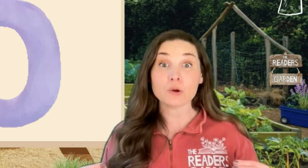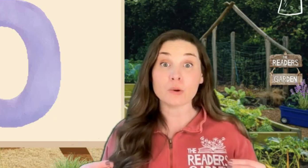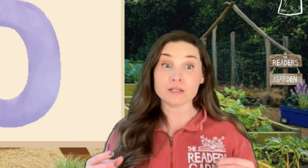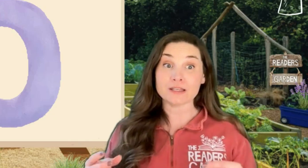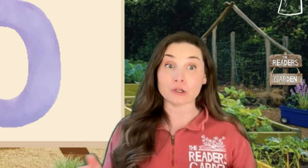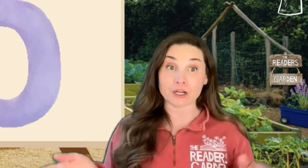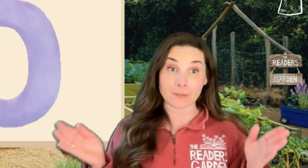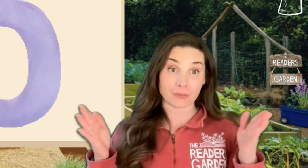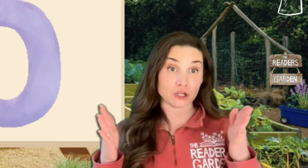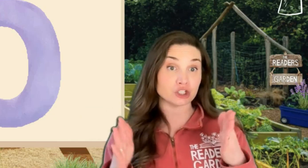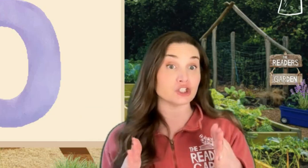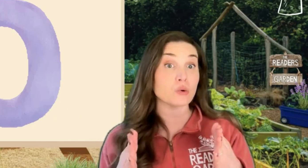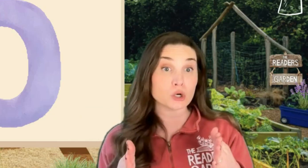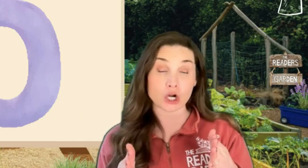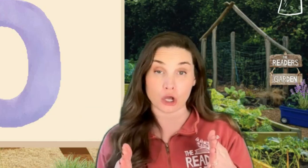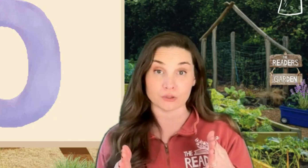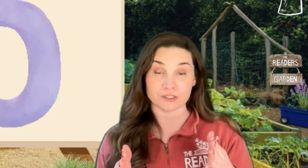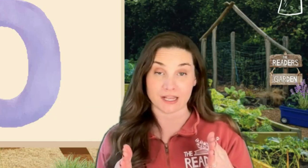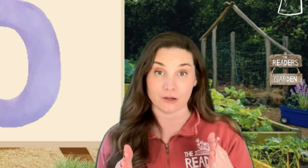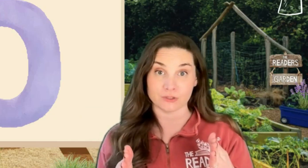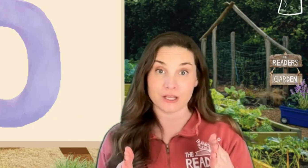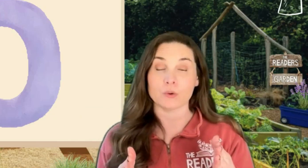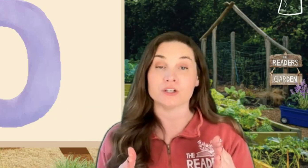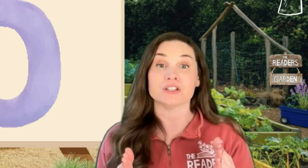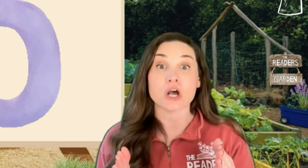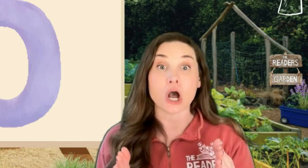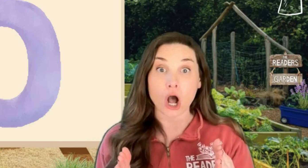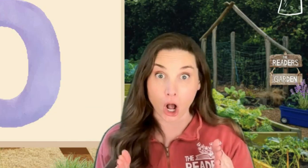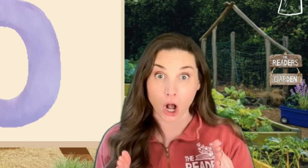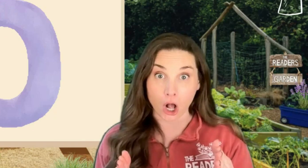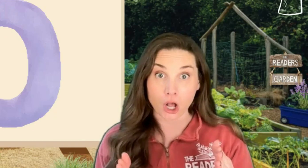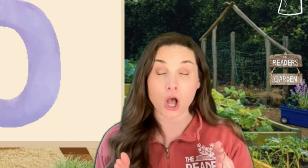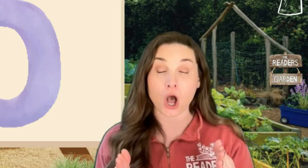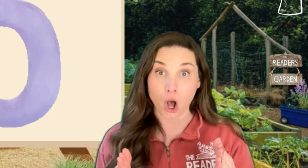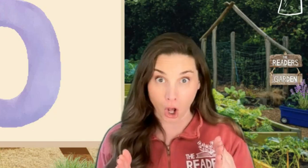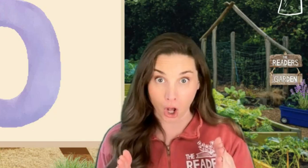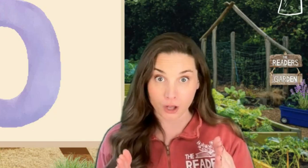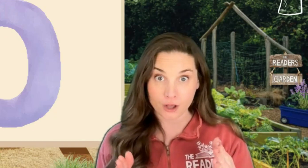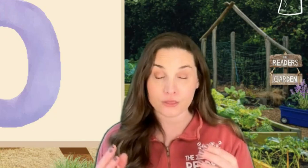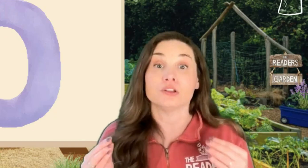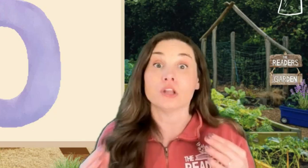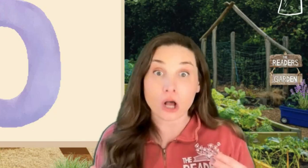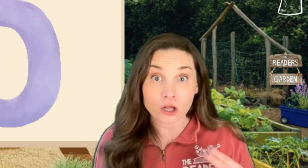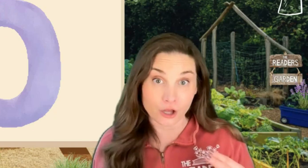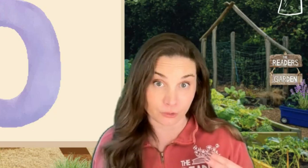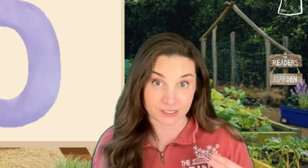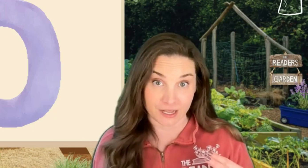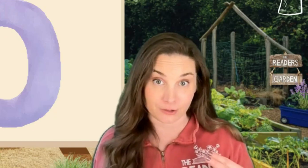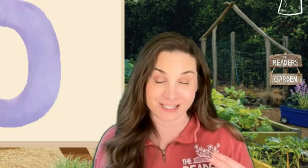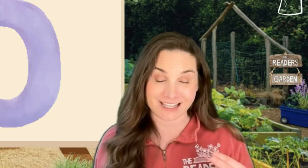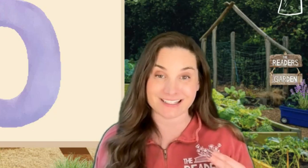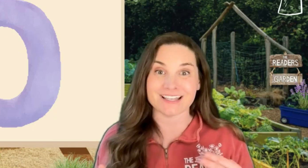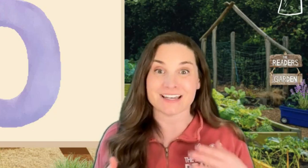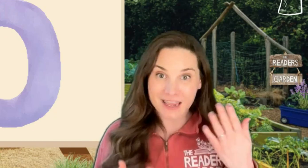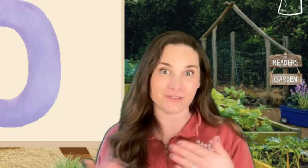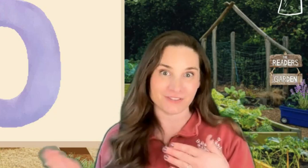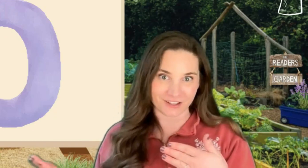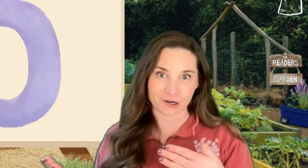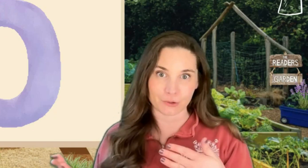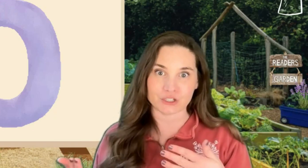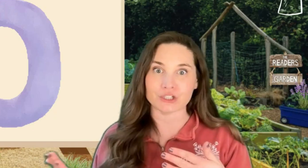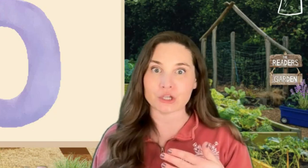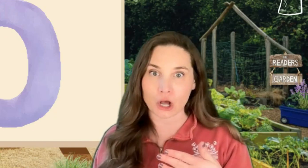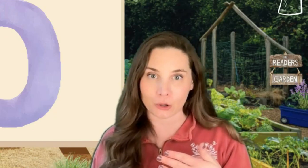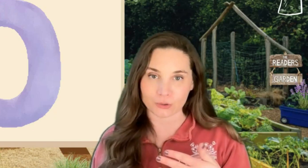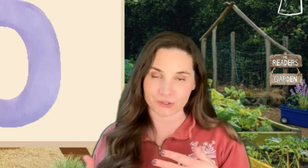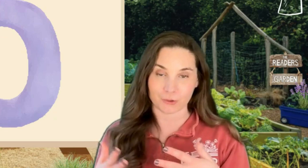today we're going to be learning about the short O sound, which is ah, ah. The long O sound is the name of the